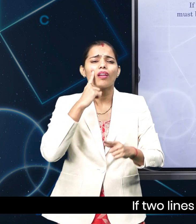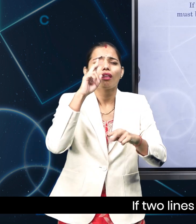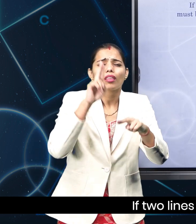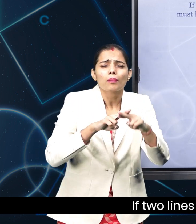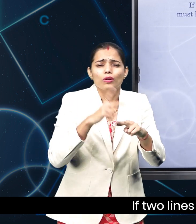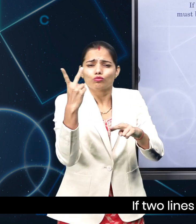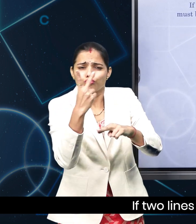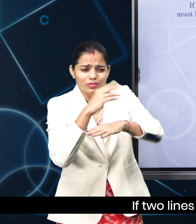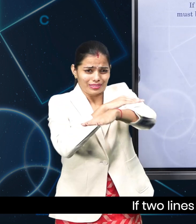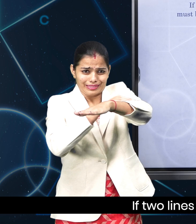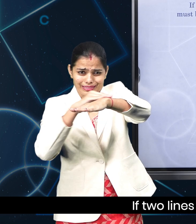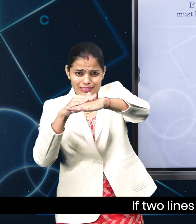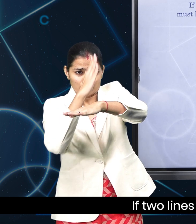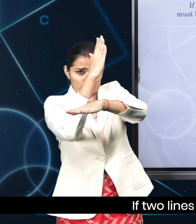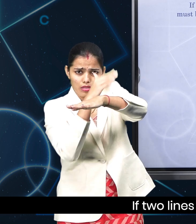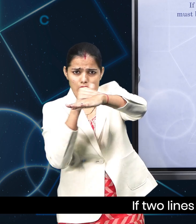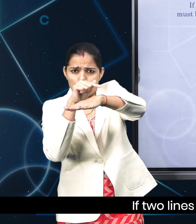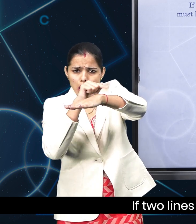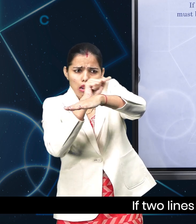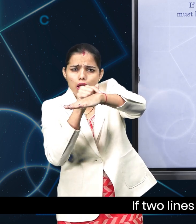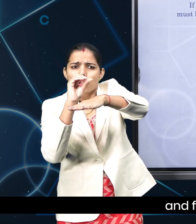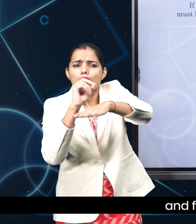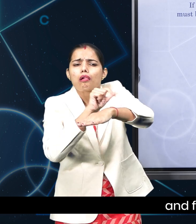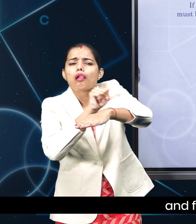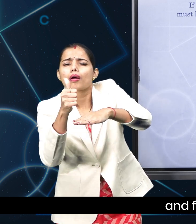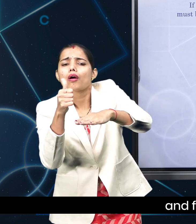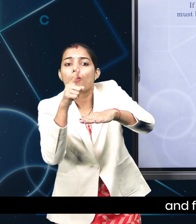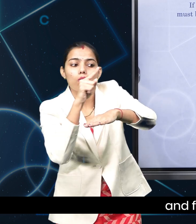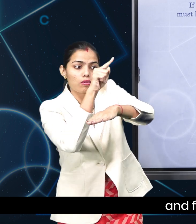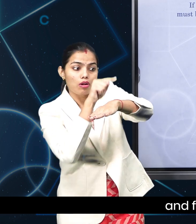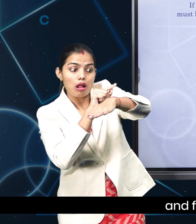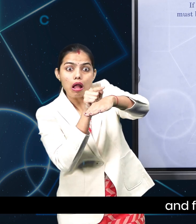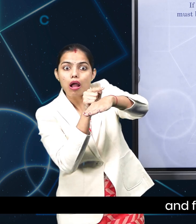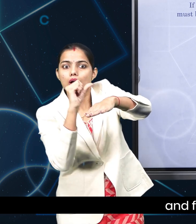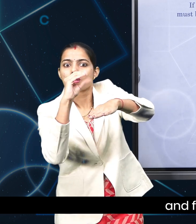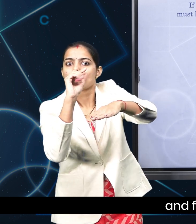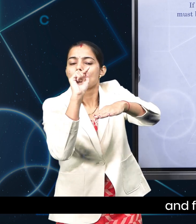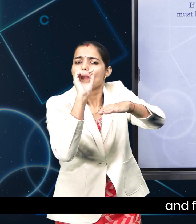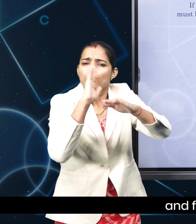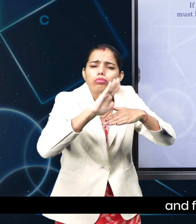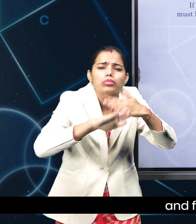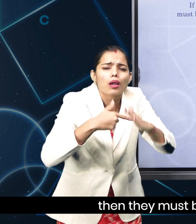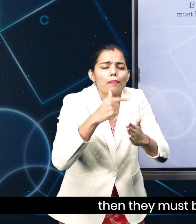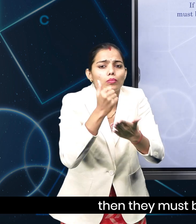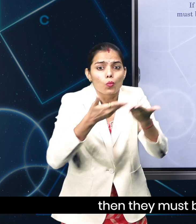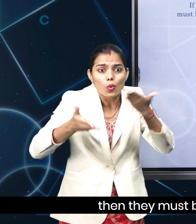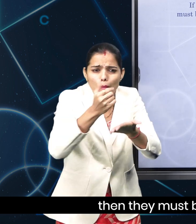If two lines intersect with each other and form an angle of 90 degrees, then they must